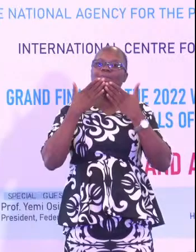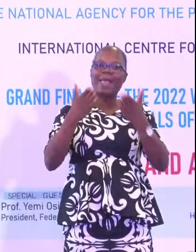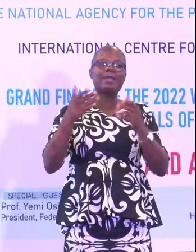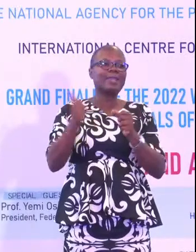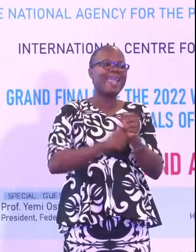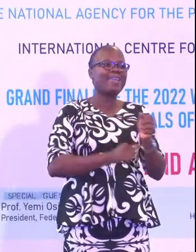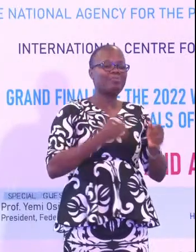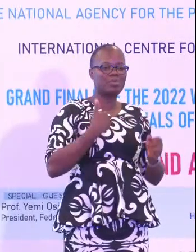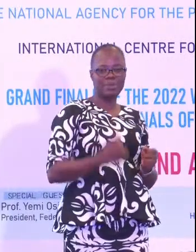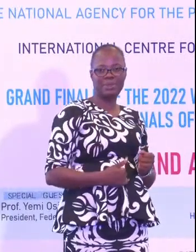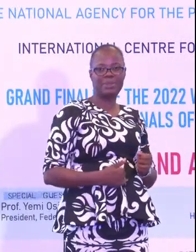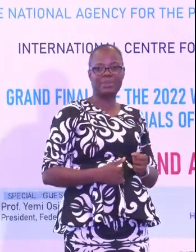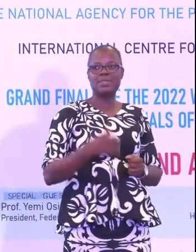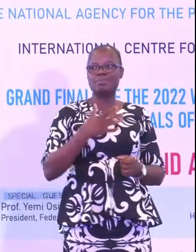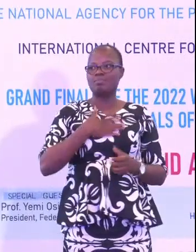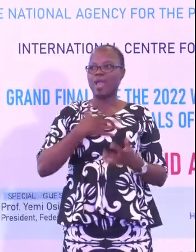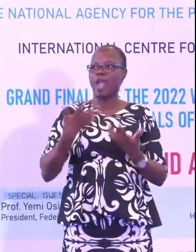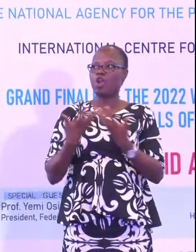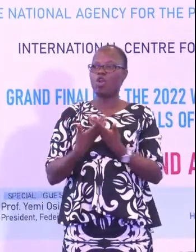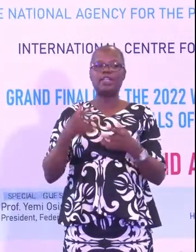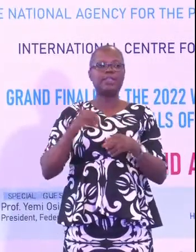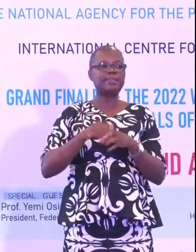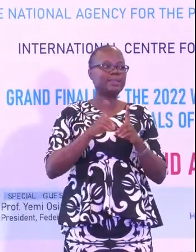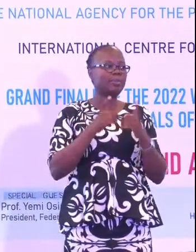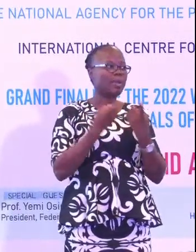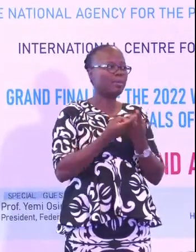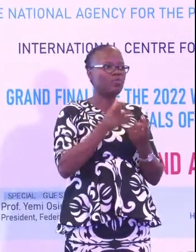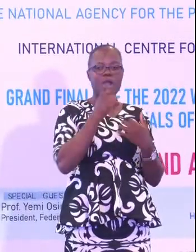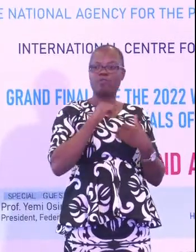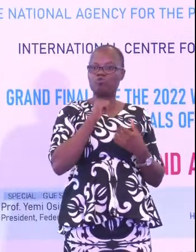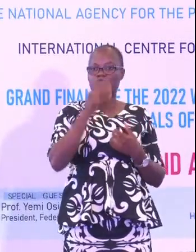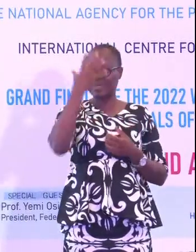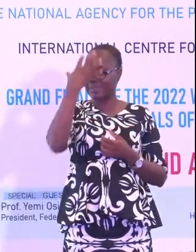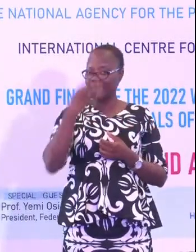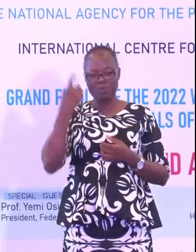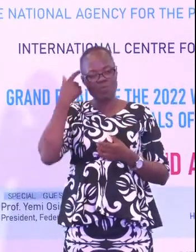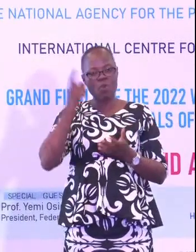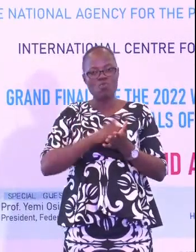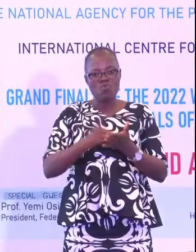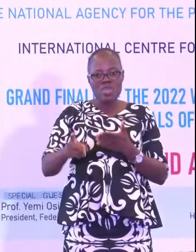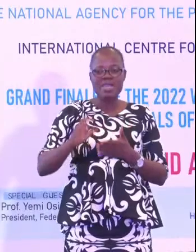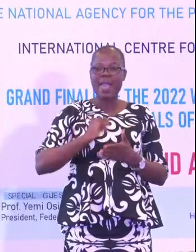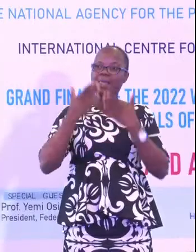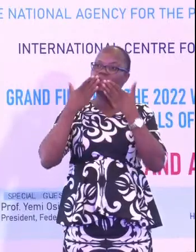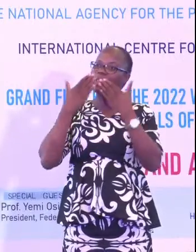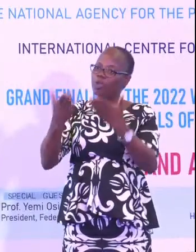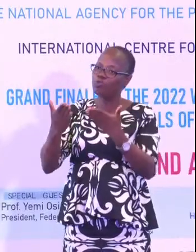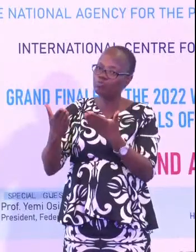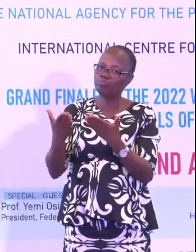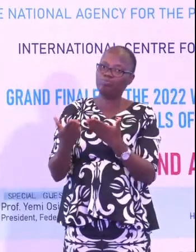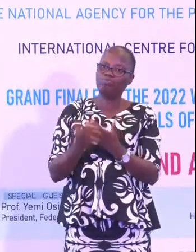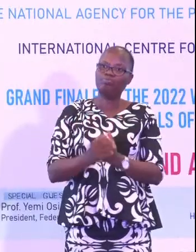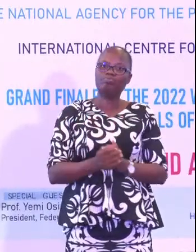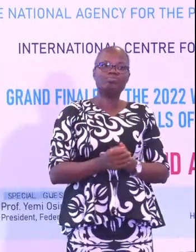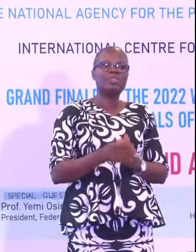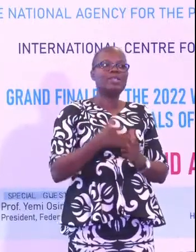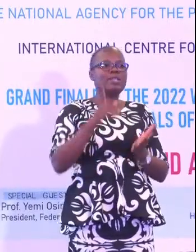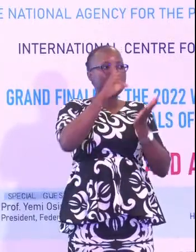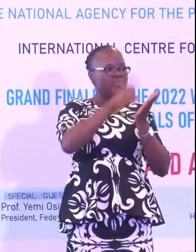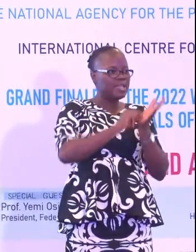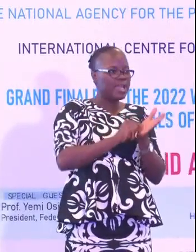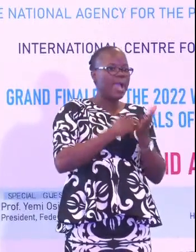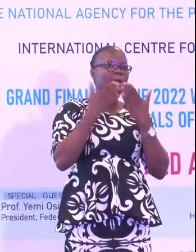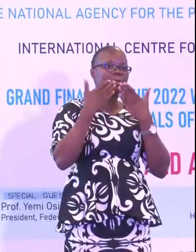everybody. My colleagues in the department who have not slept for weeks now, I thank you. The media, thank